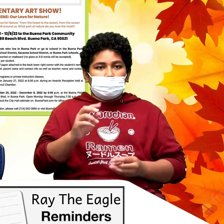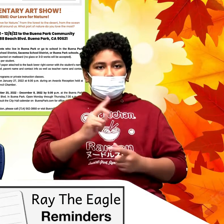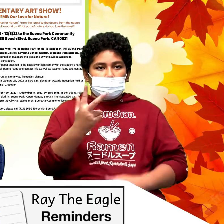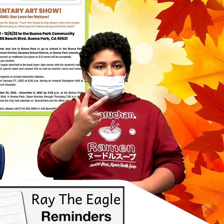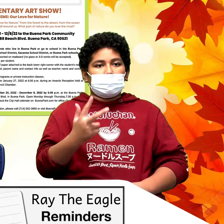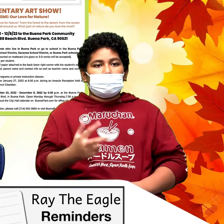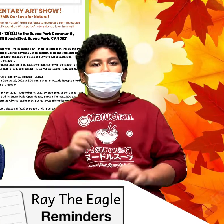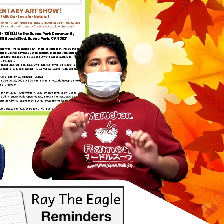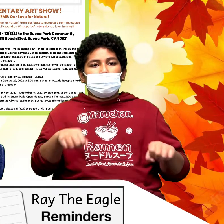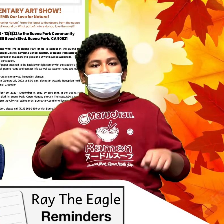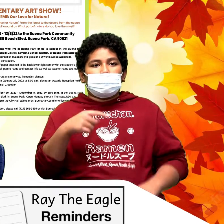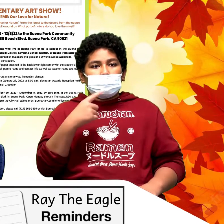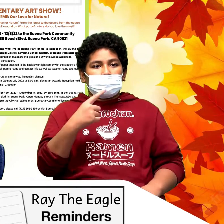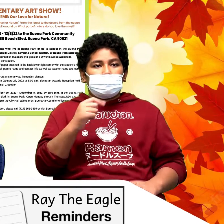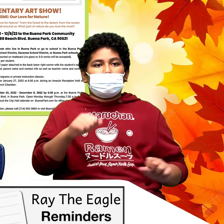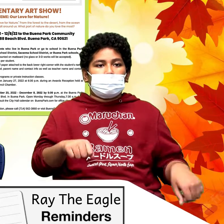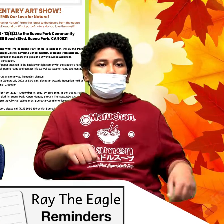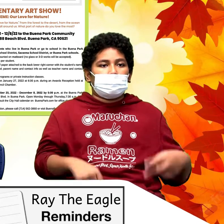Art Show.